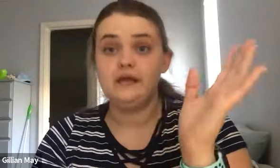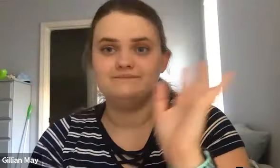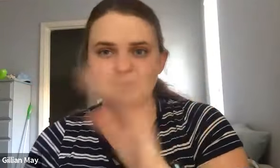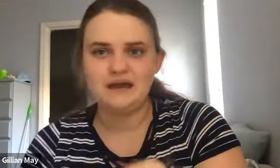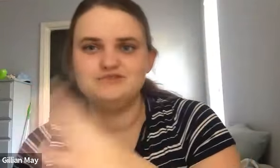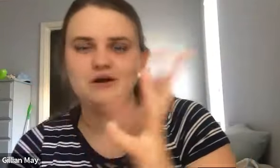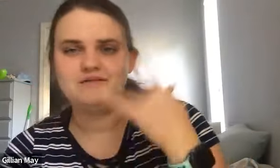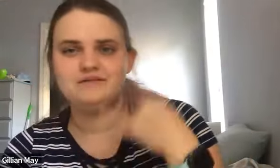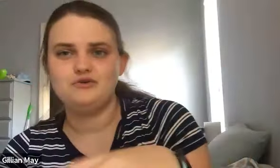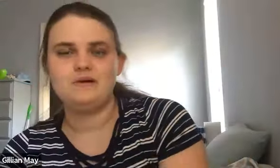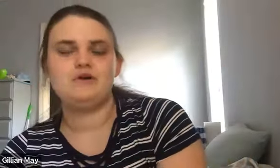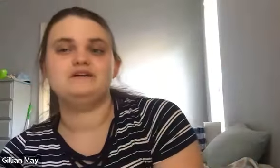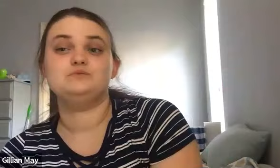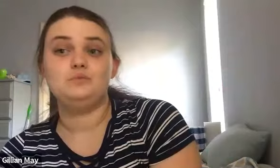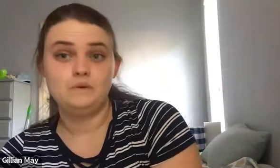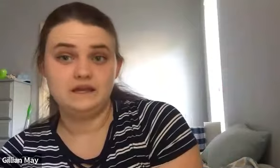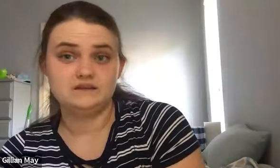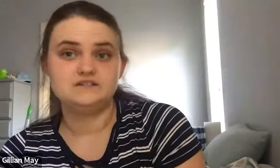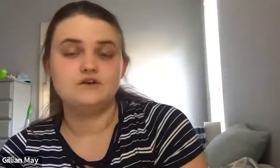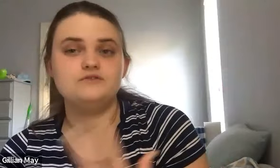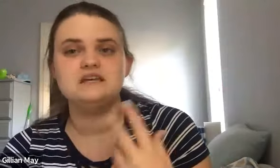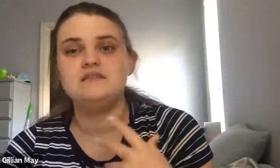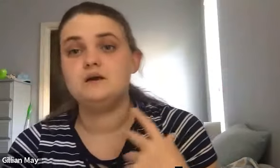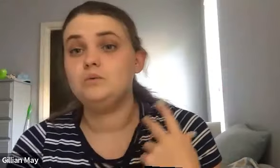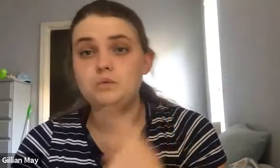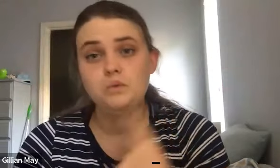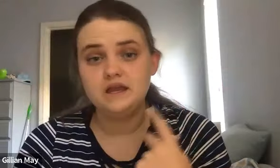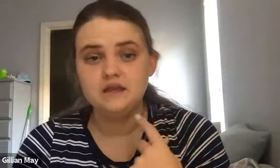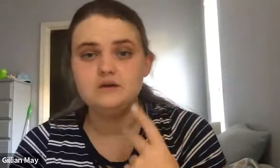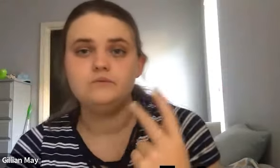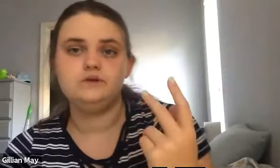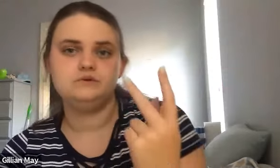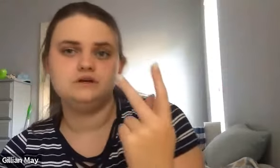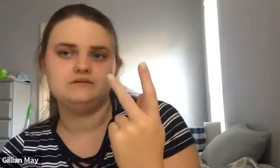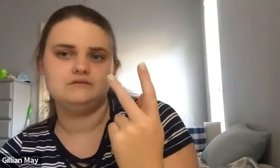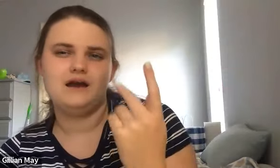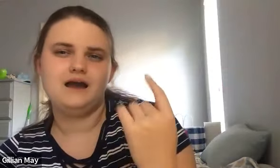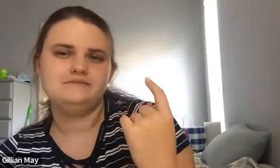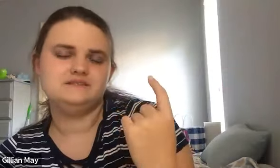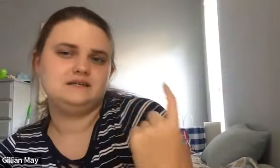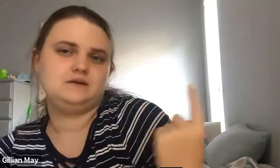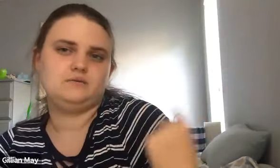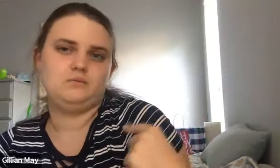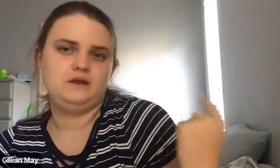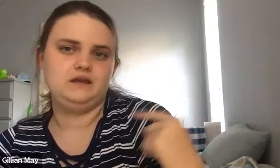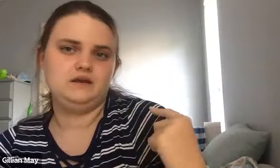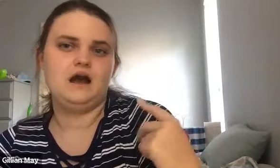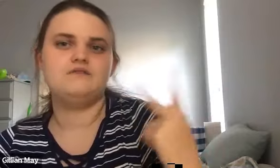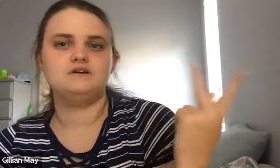we. Okay, sorry, I'm having to go through all my pronouns. We. So for saying like we, you would, I've seen we,